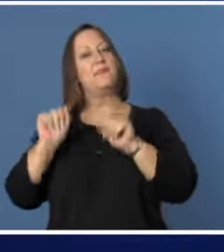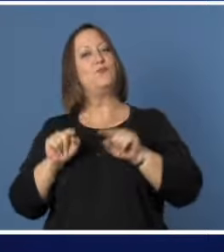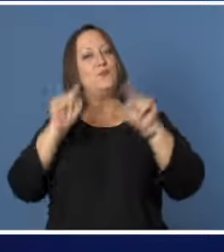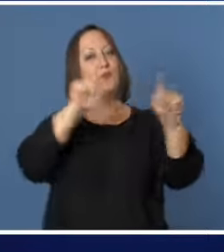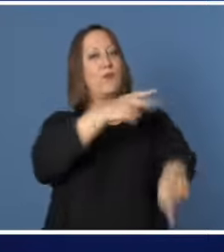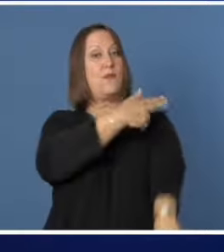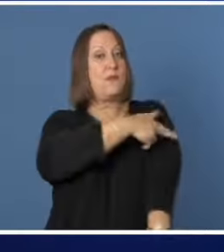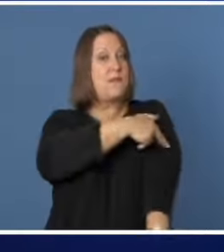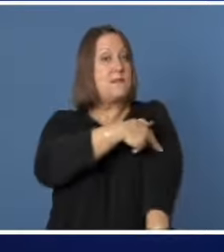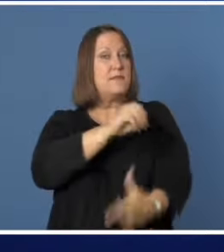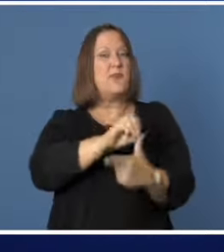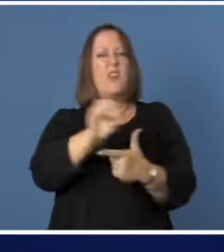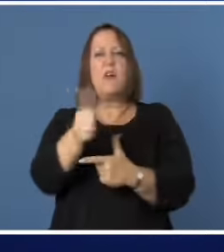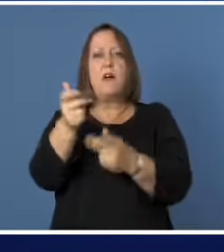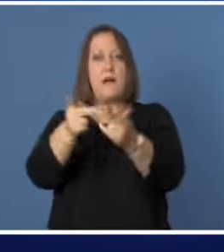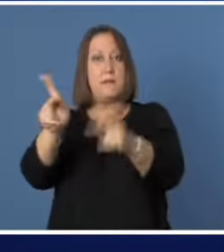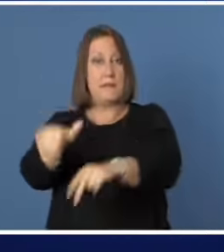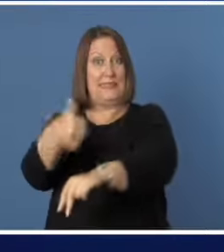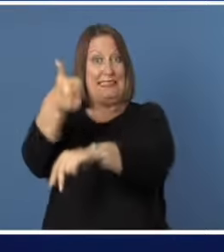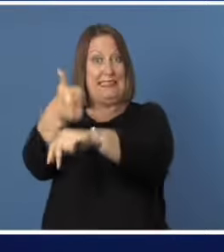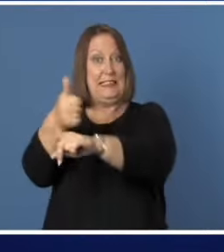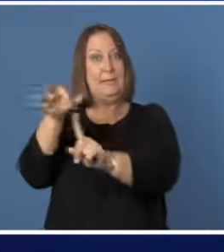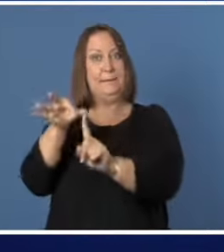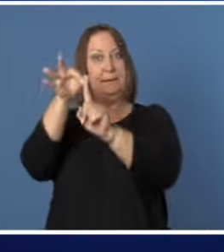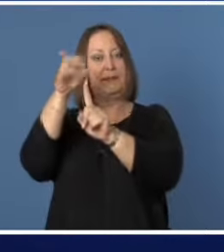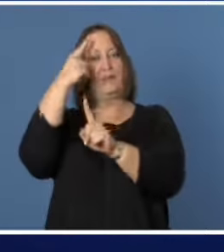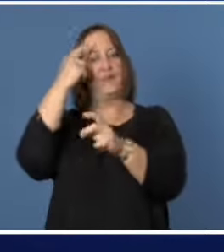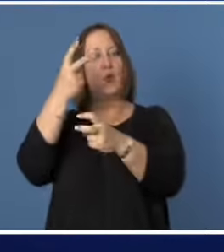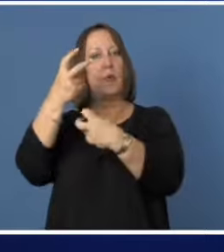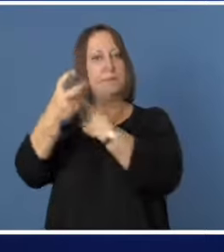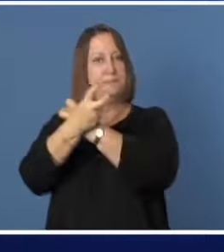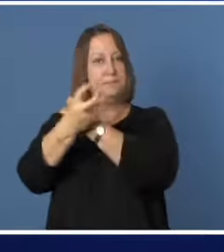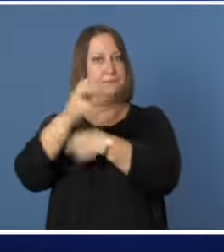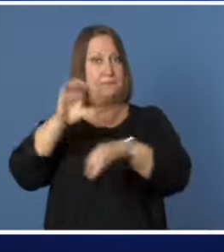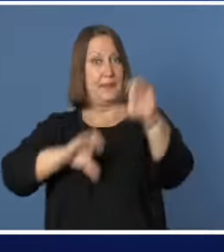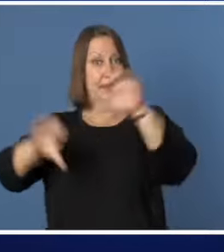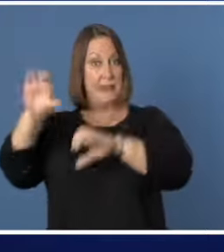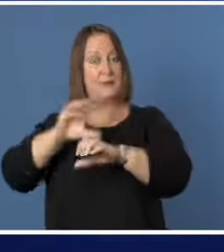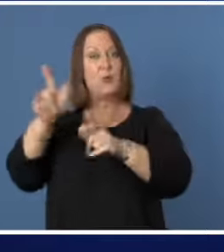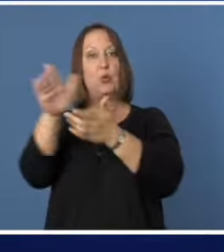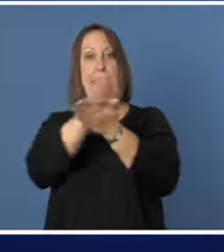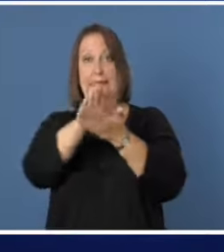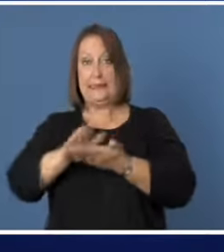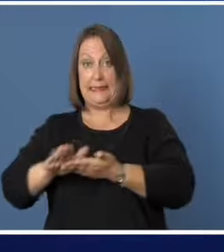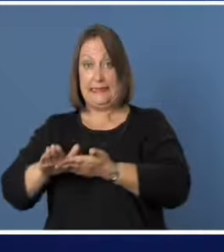Proceed to a medical facility for screening and professional treatment.